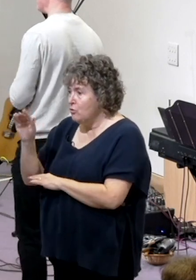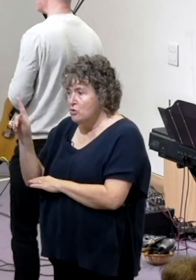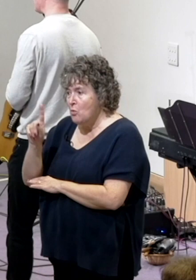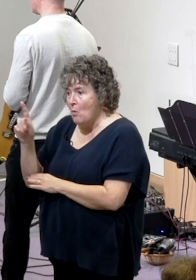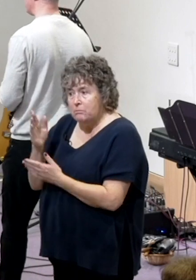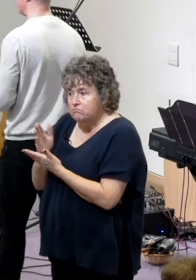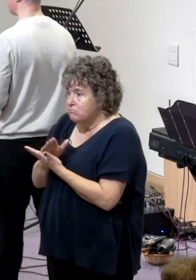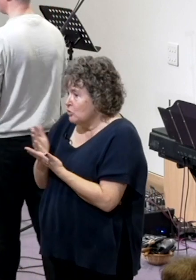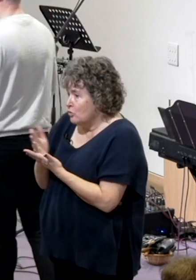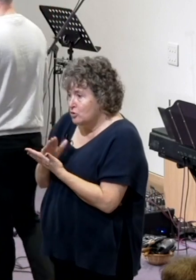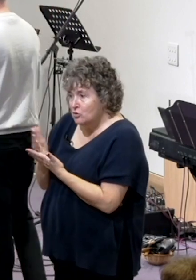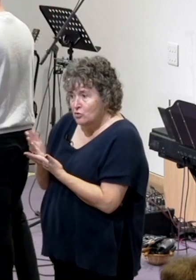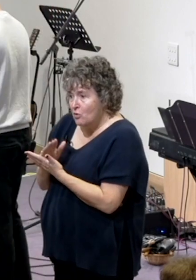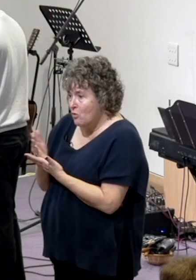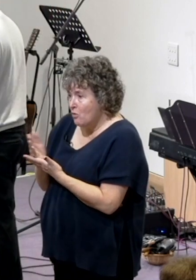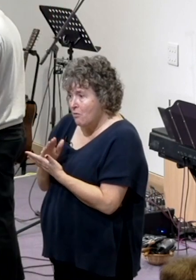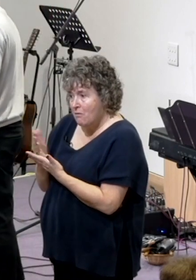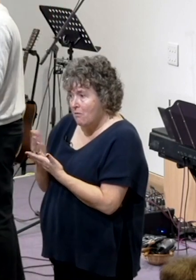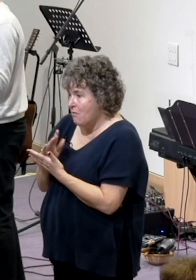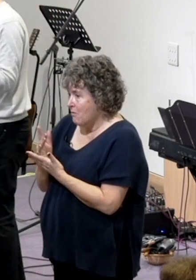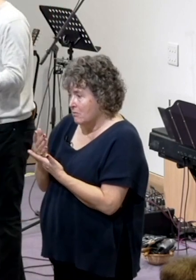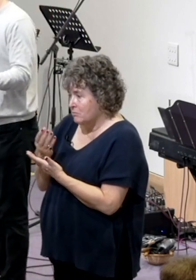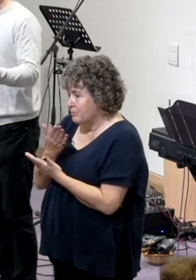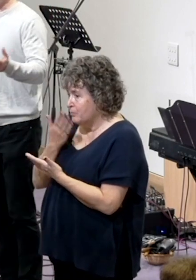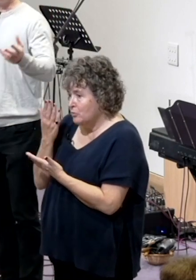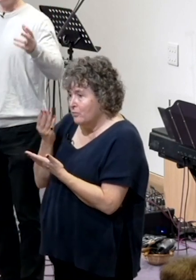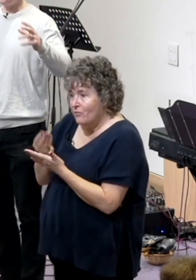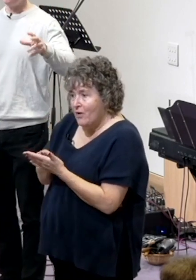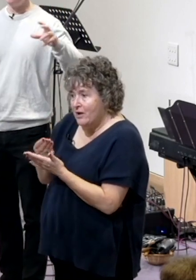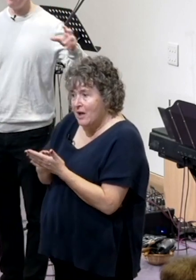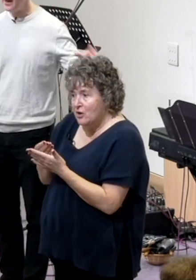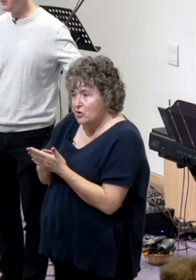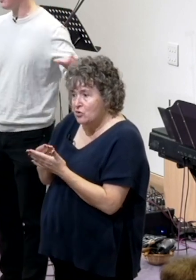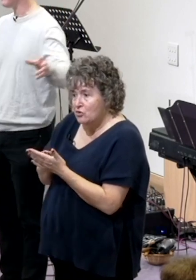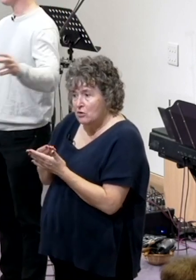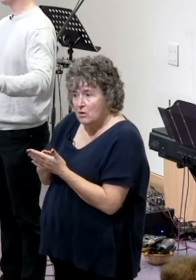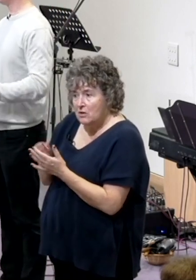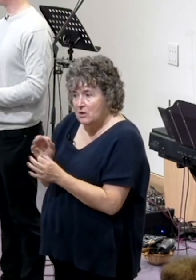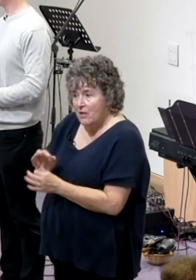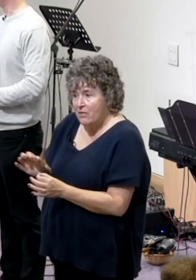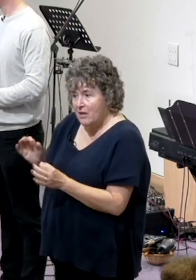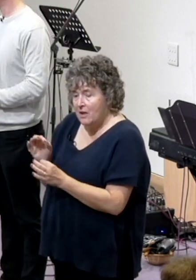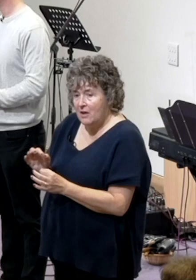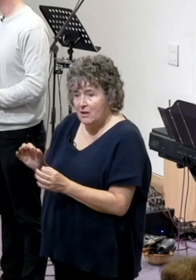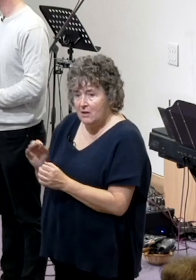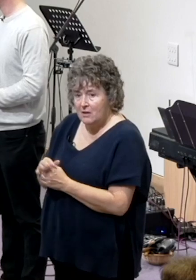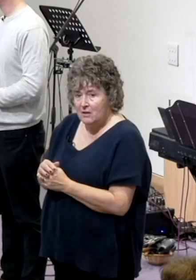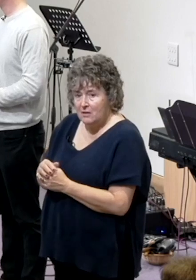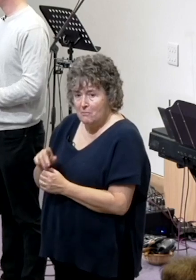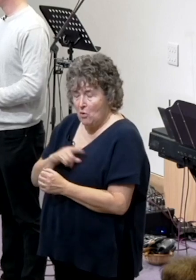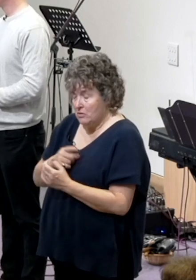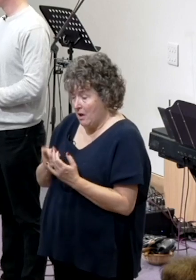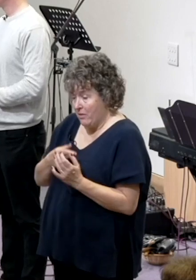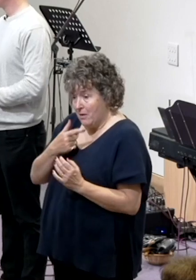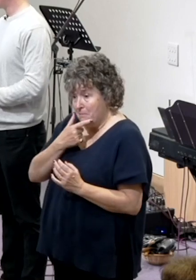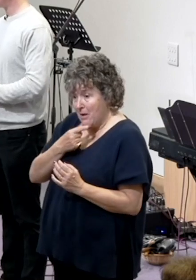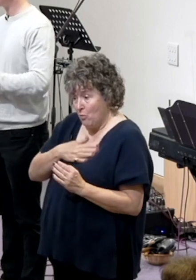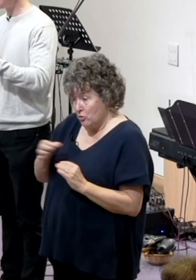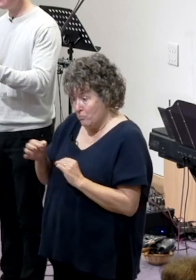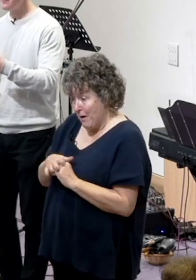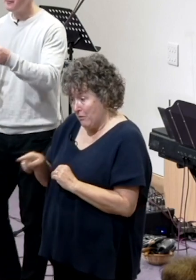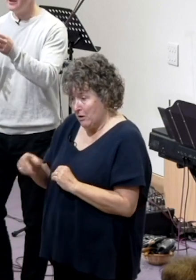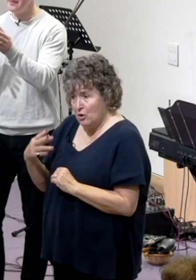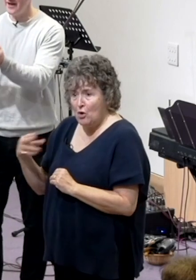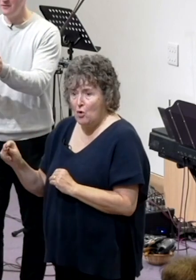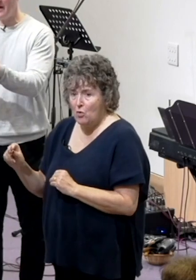uncertain future with no financial security because no other man would want to marry her. And